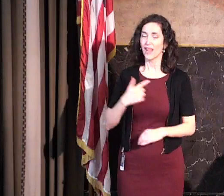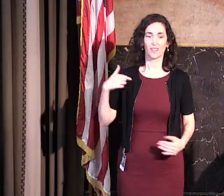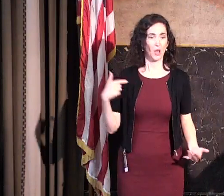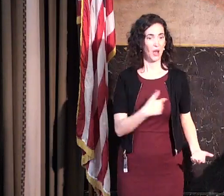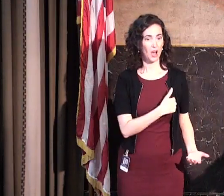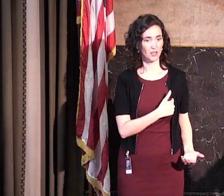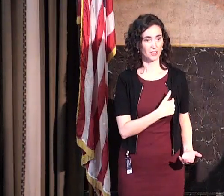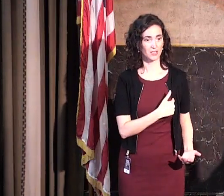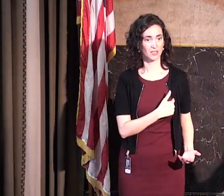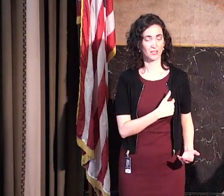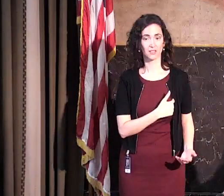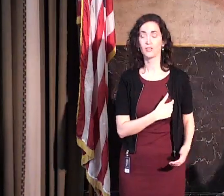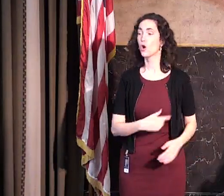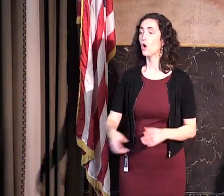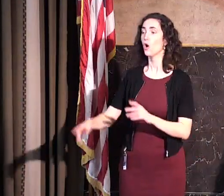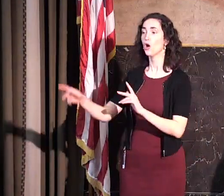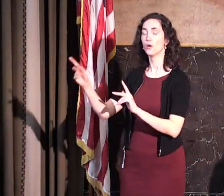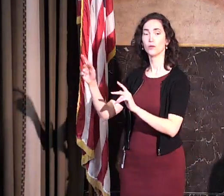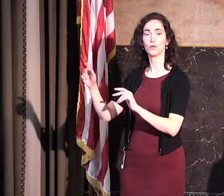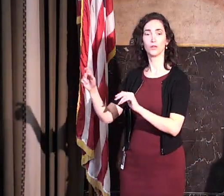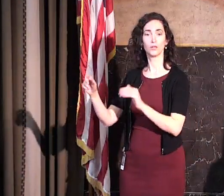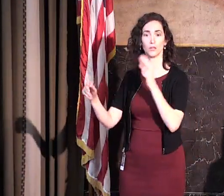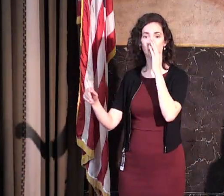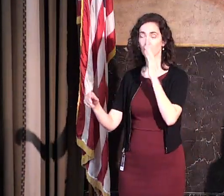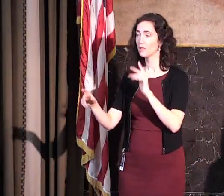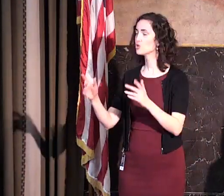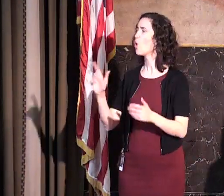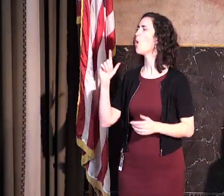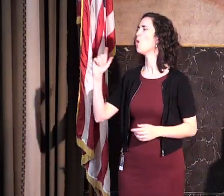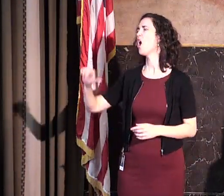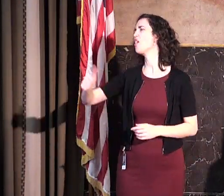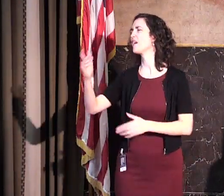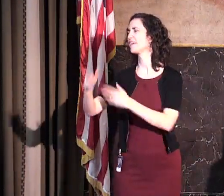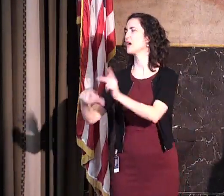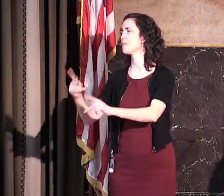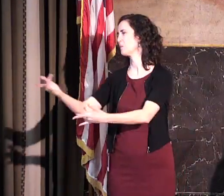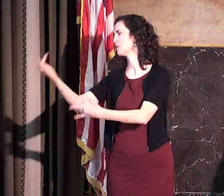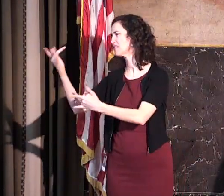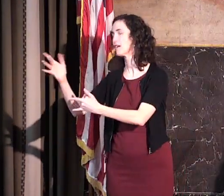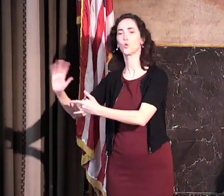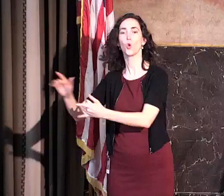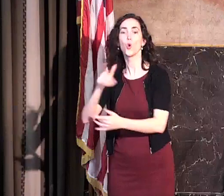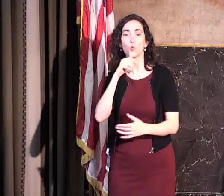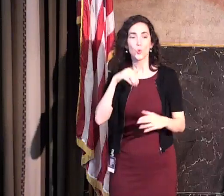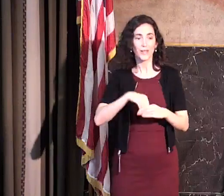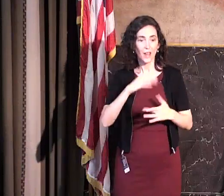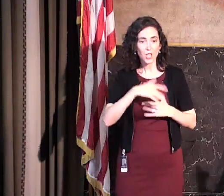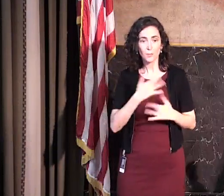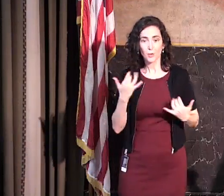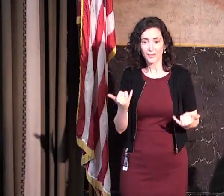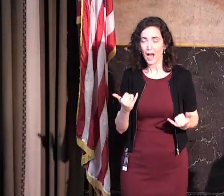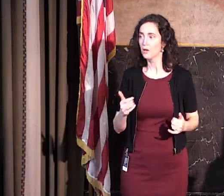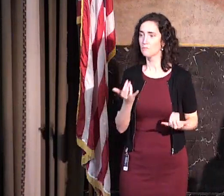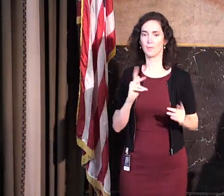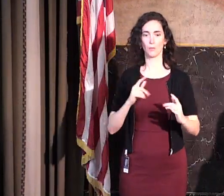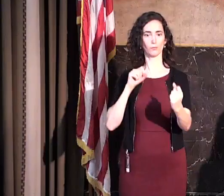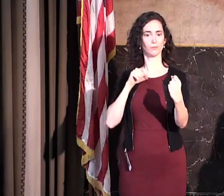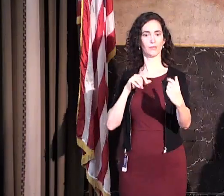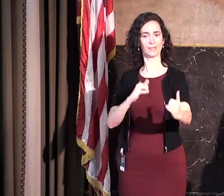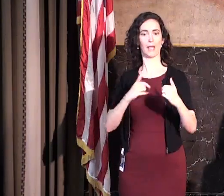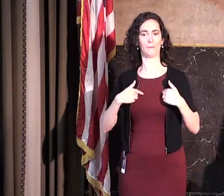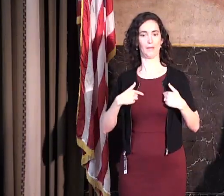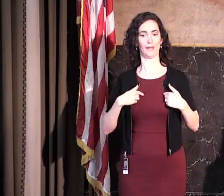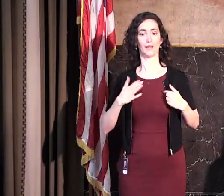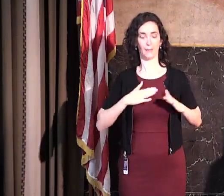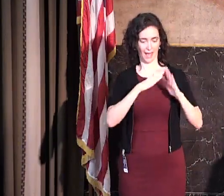It's not those people who are sicker. It's us. That's who's in the hospital today. And across the street are my friend's